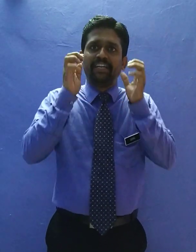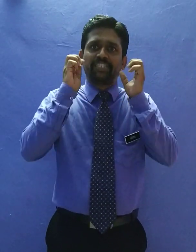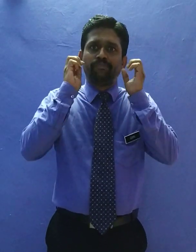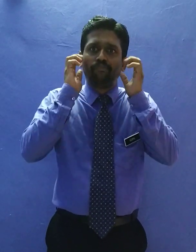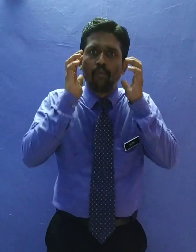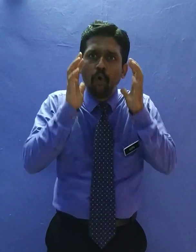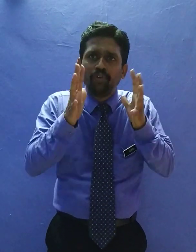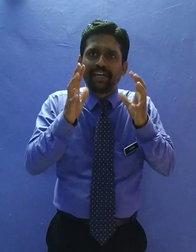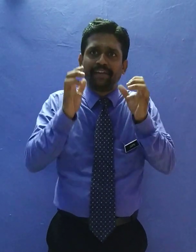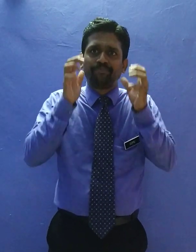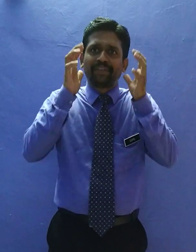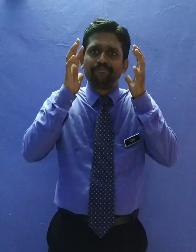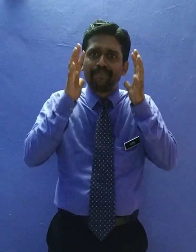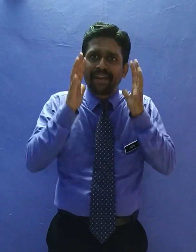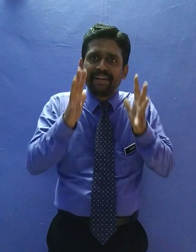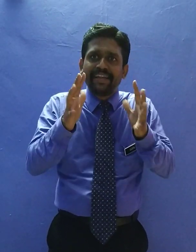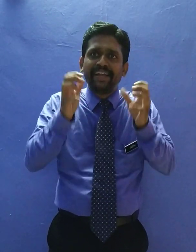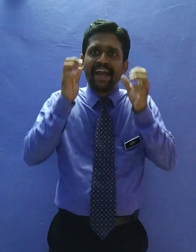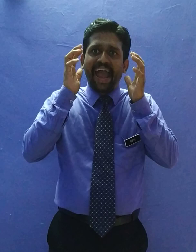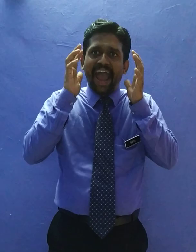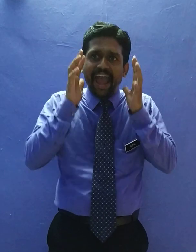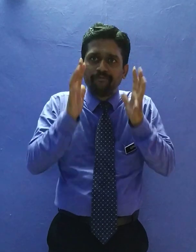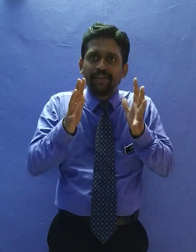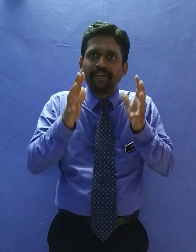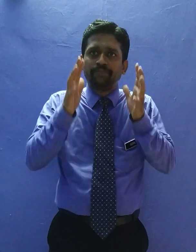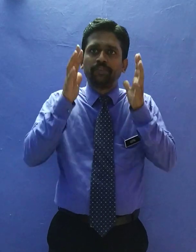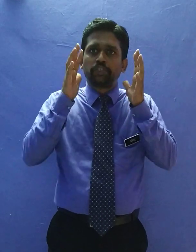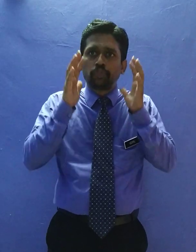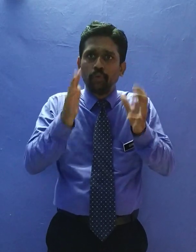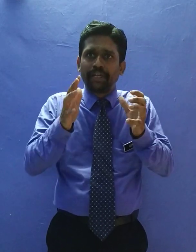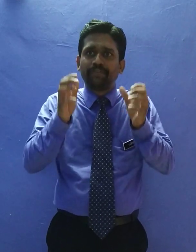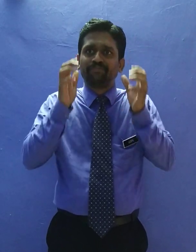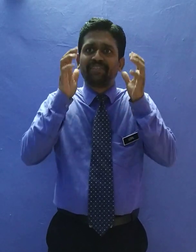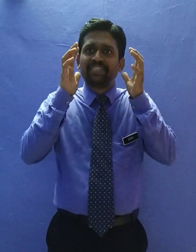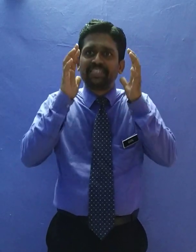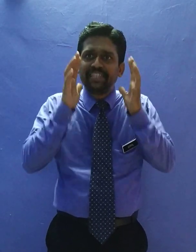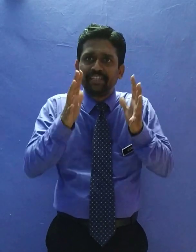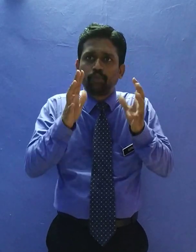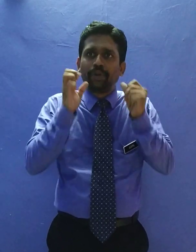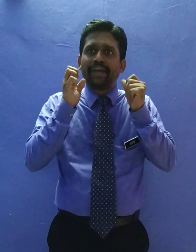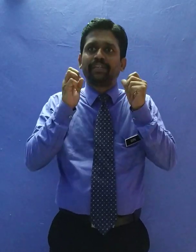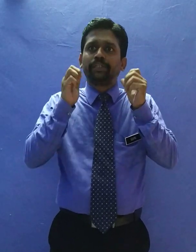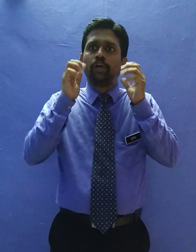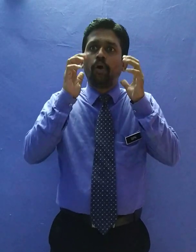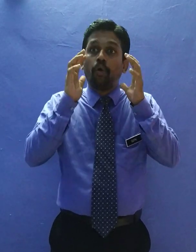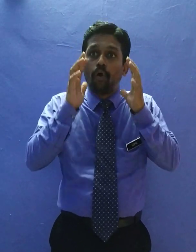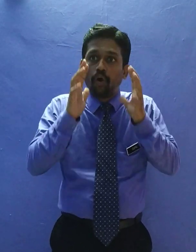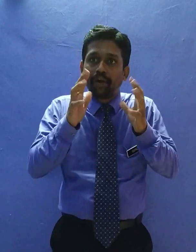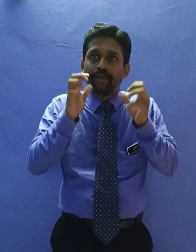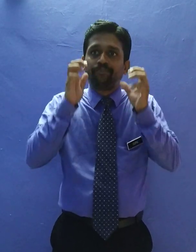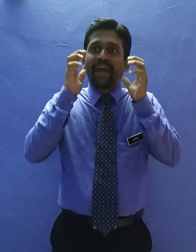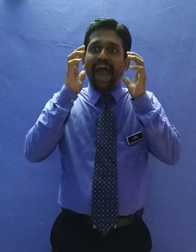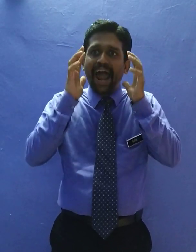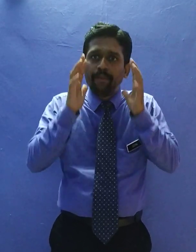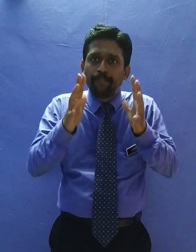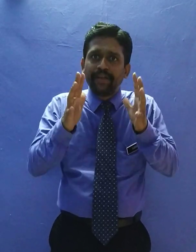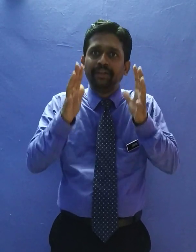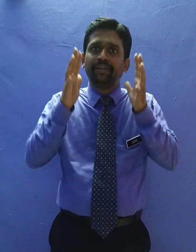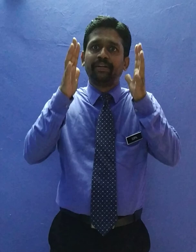is more than merely having students sit together or helping